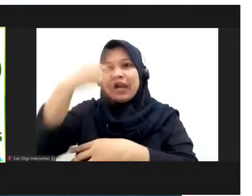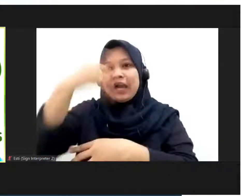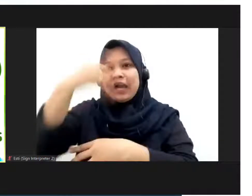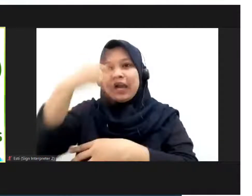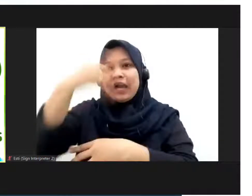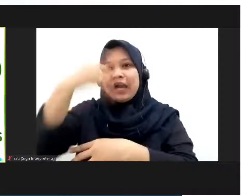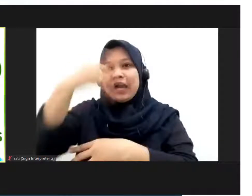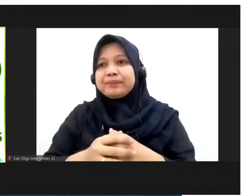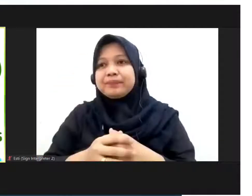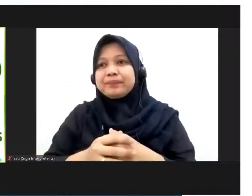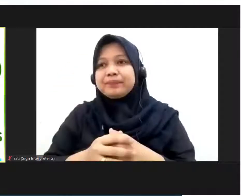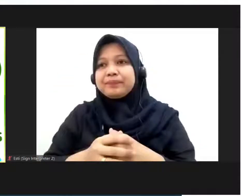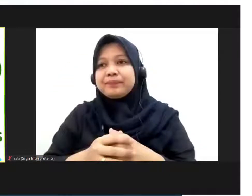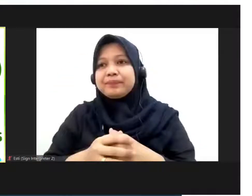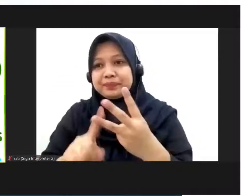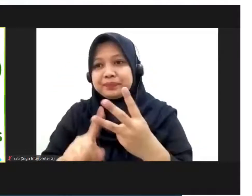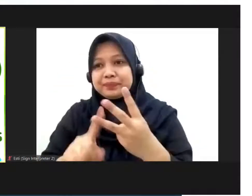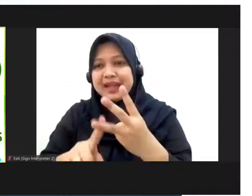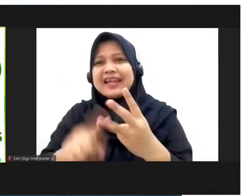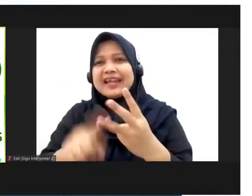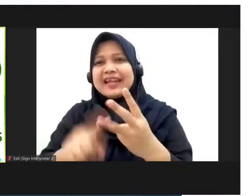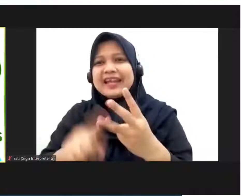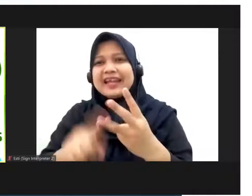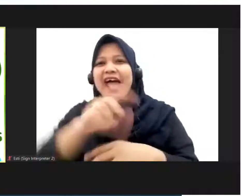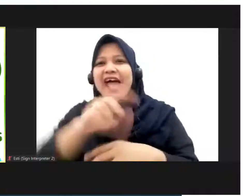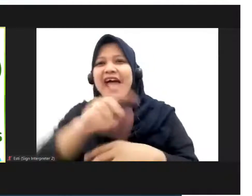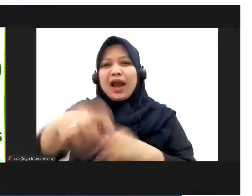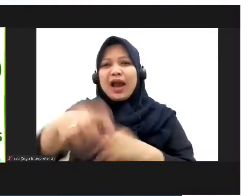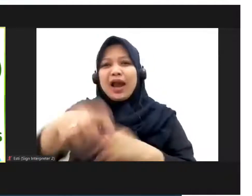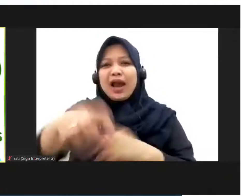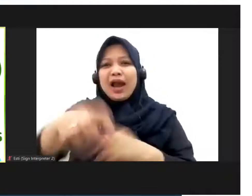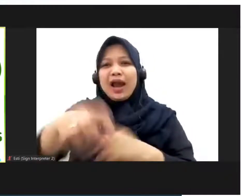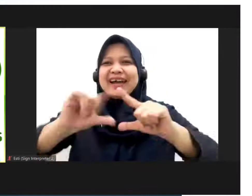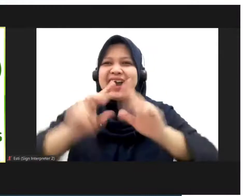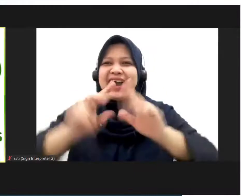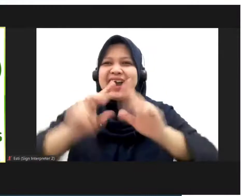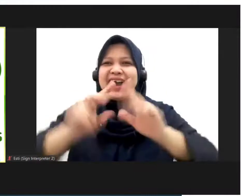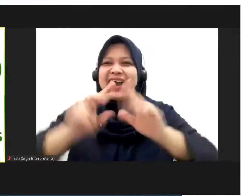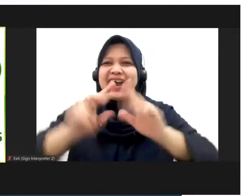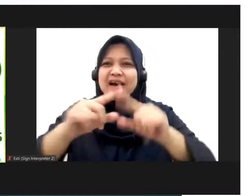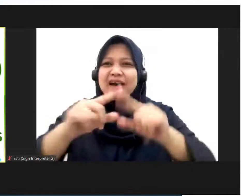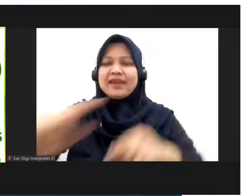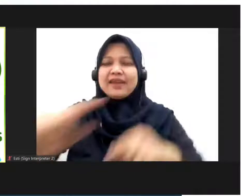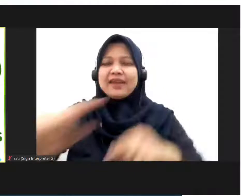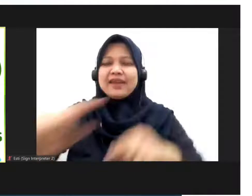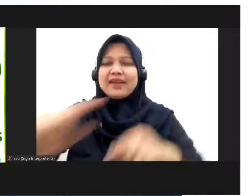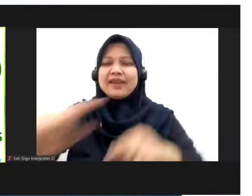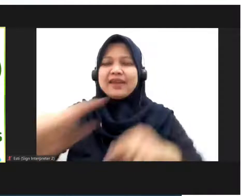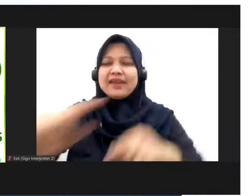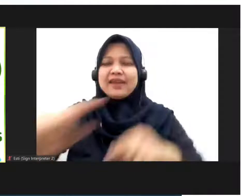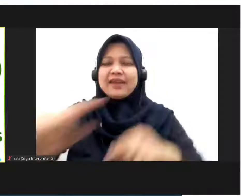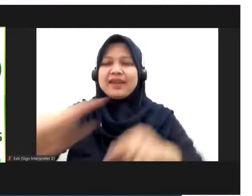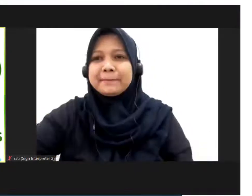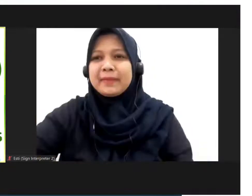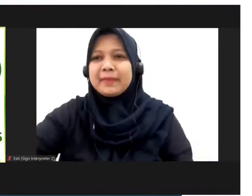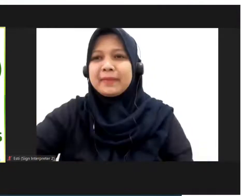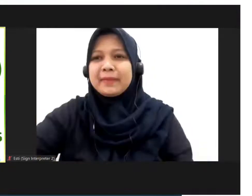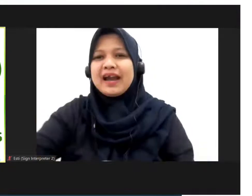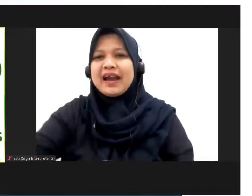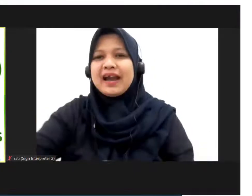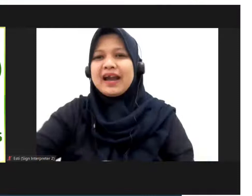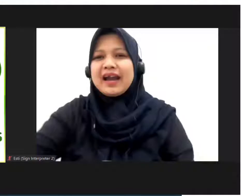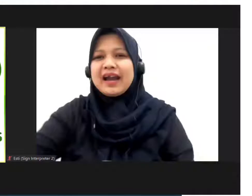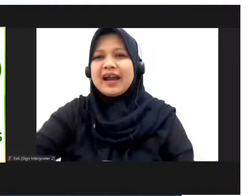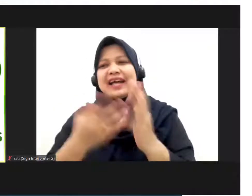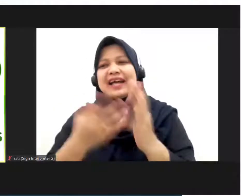Bayanihan is a local term in the Philippines, which means it's a culture of helping